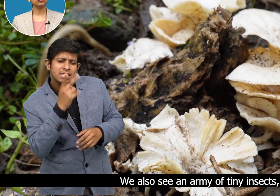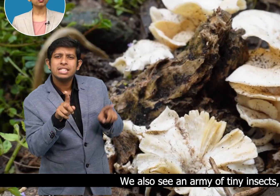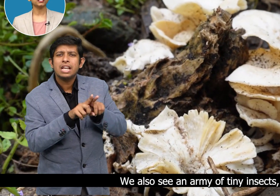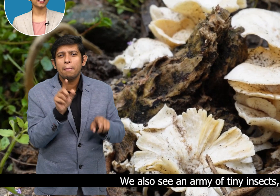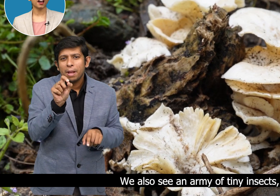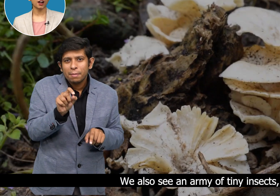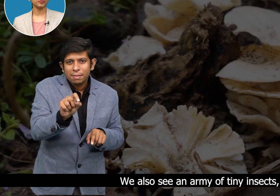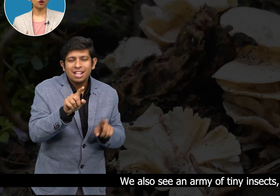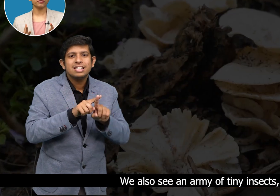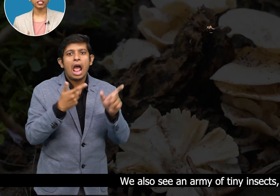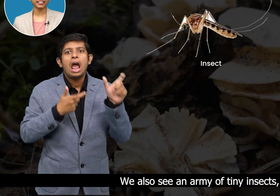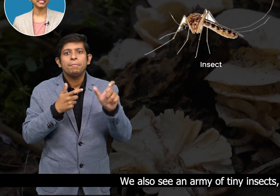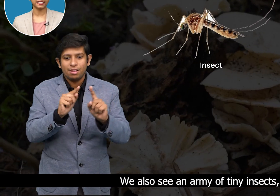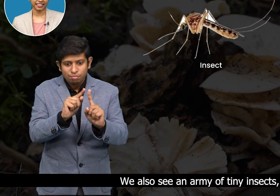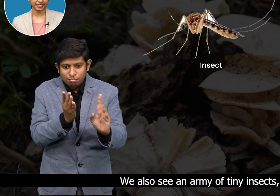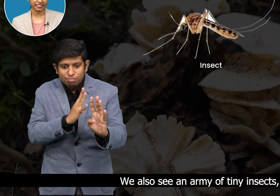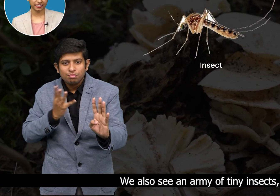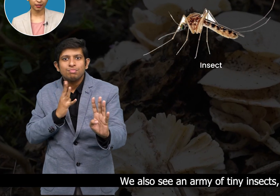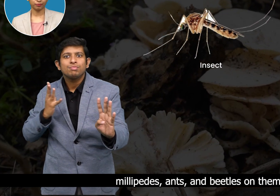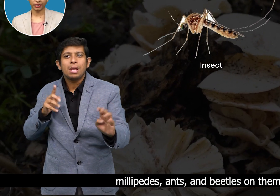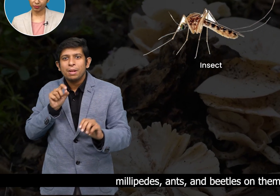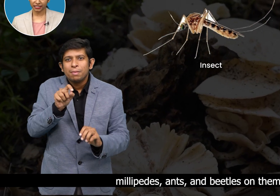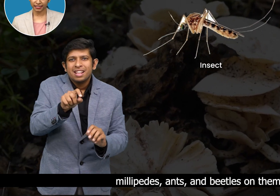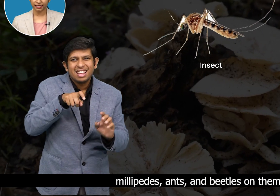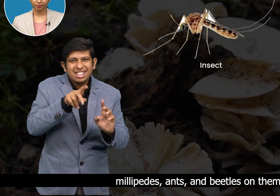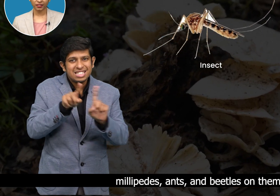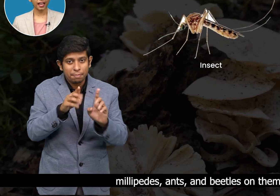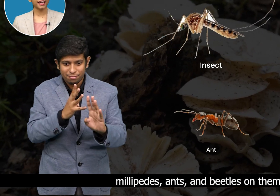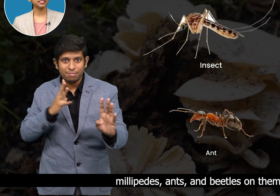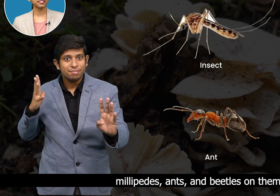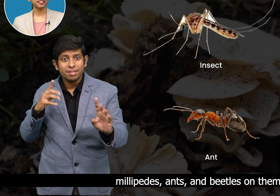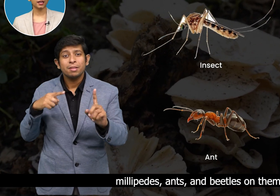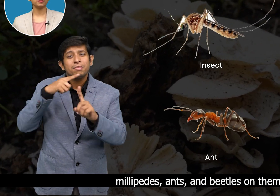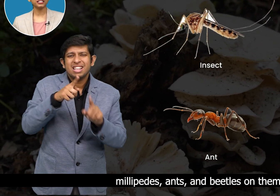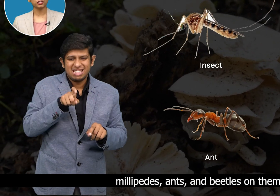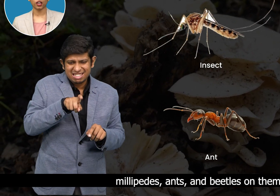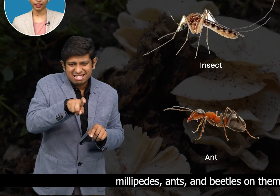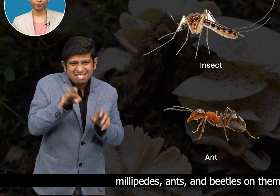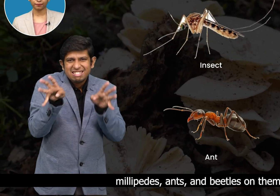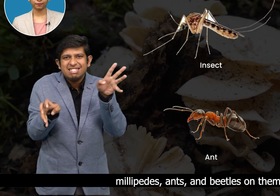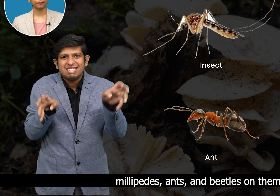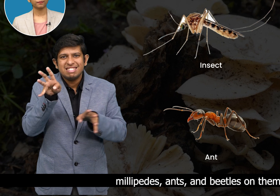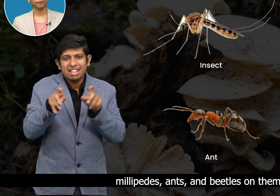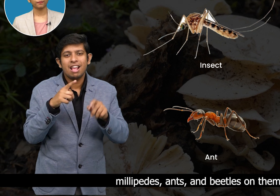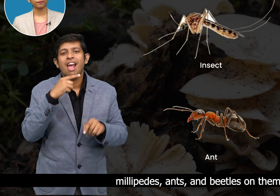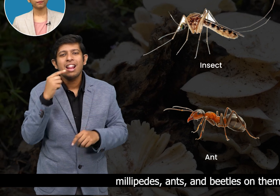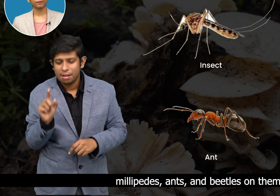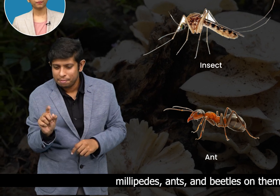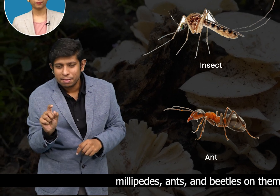We also see an army of tiny insects, millipedes, ants, and beetles on them.